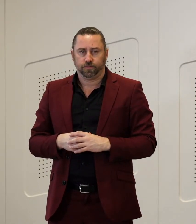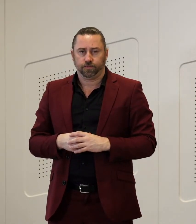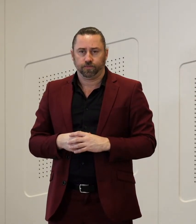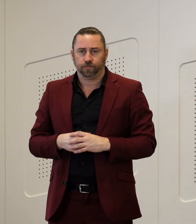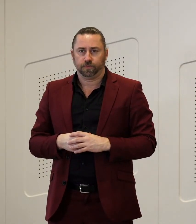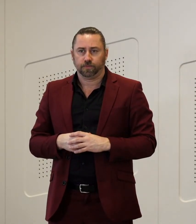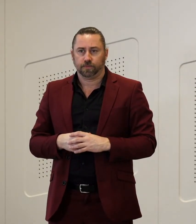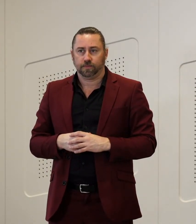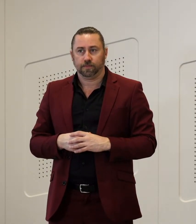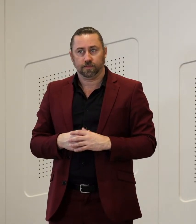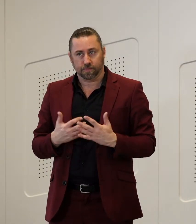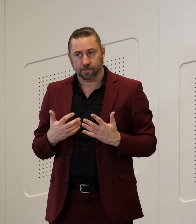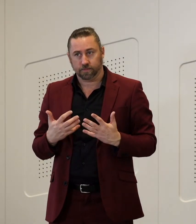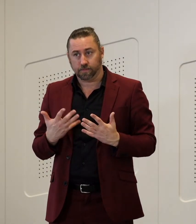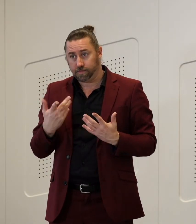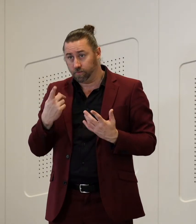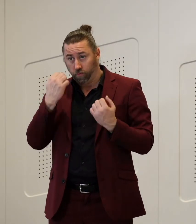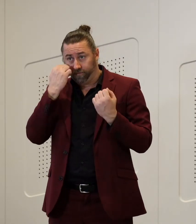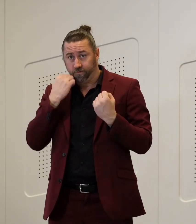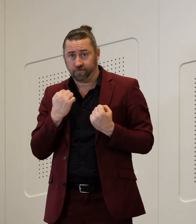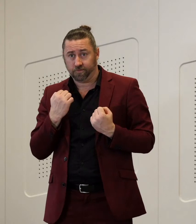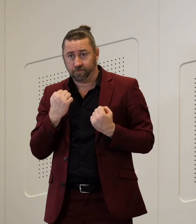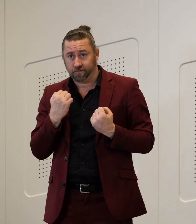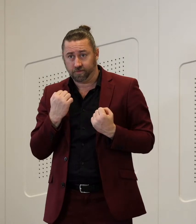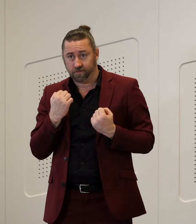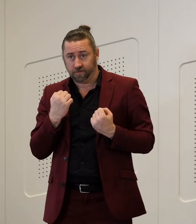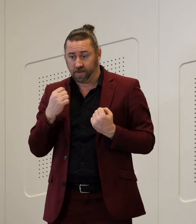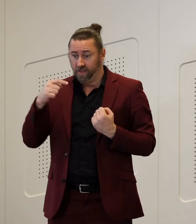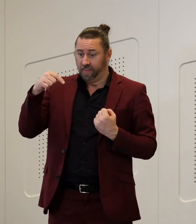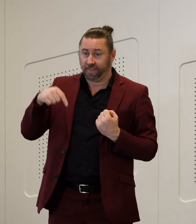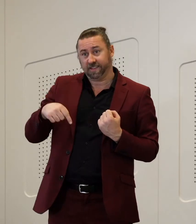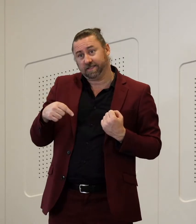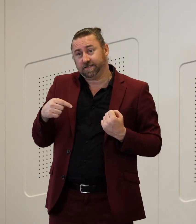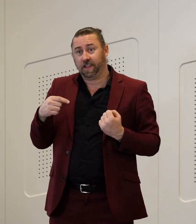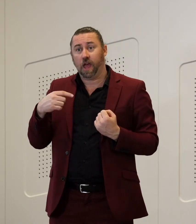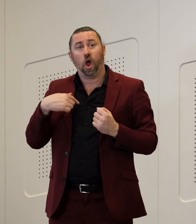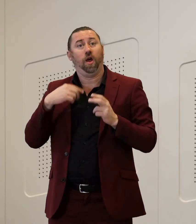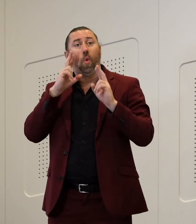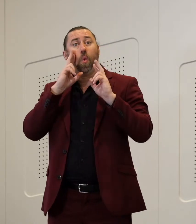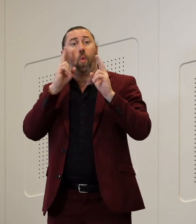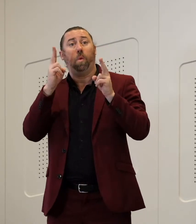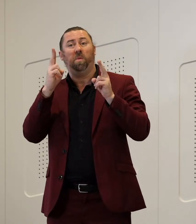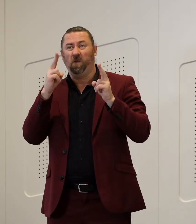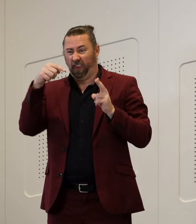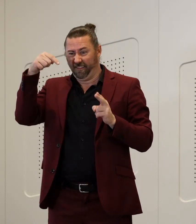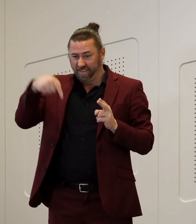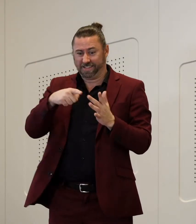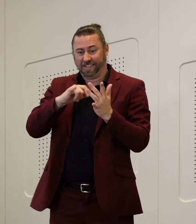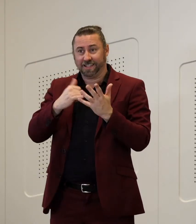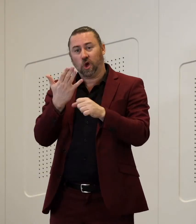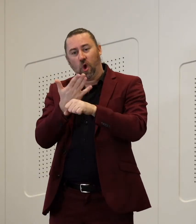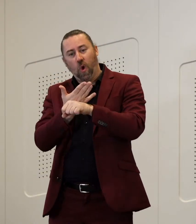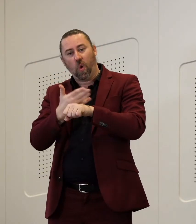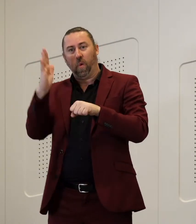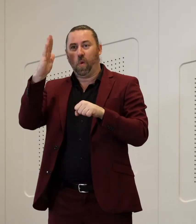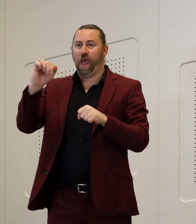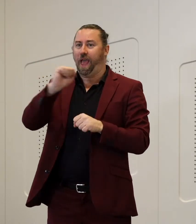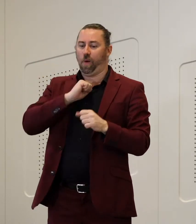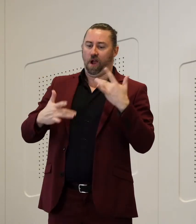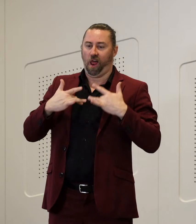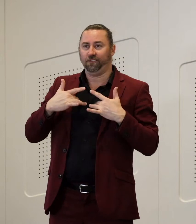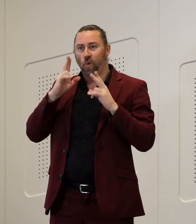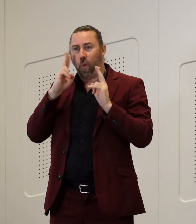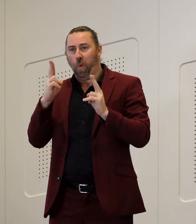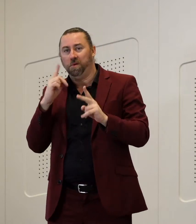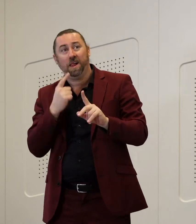Well, once again, what this shows us is that we're living in a new norm now with the Delta variant. We are